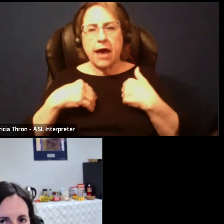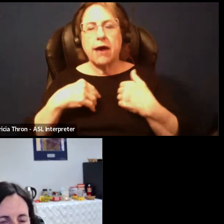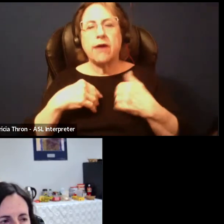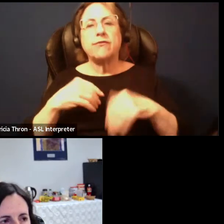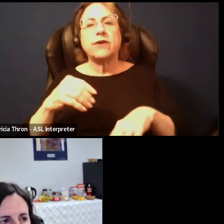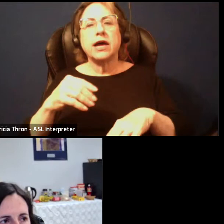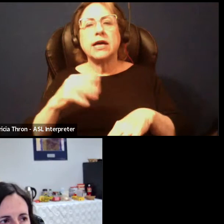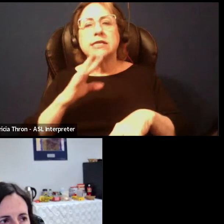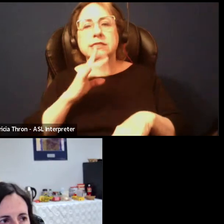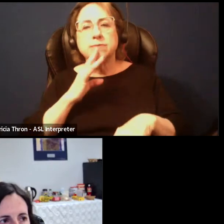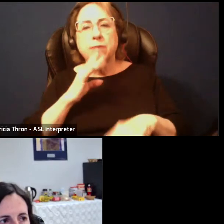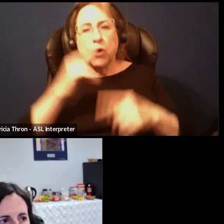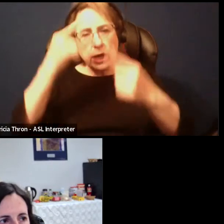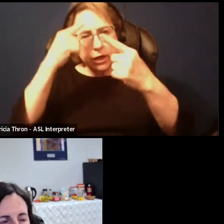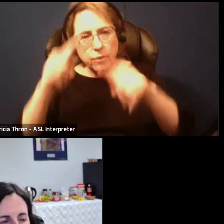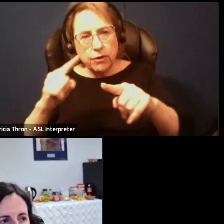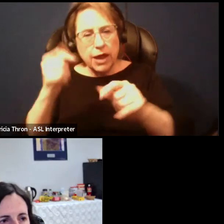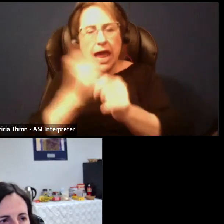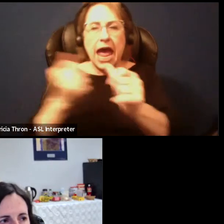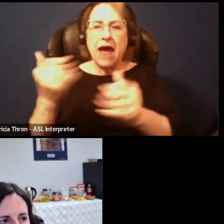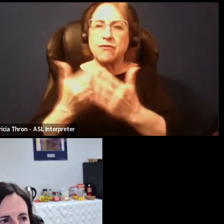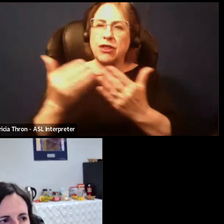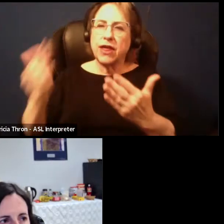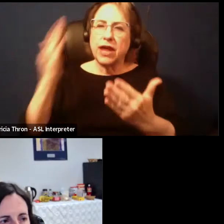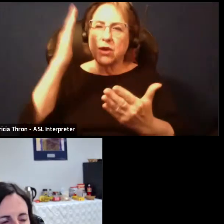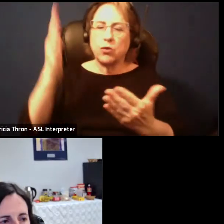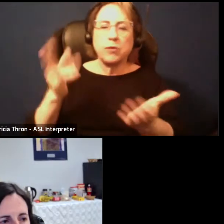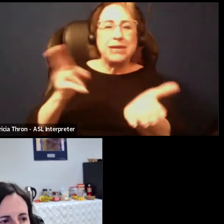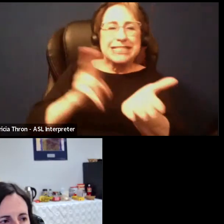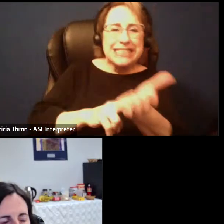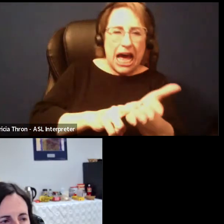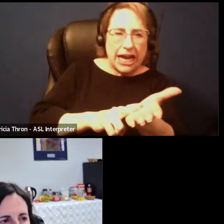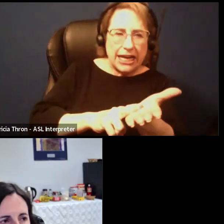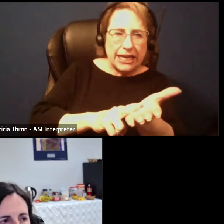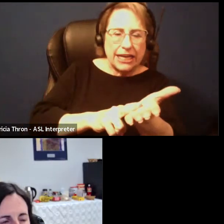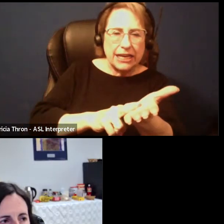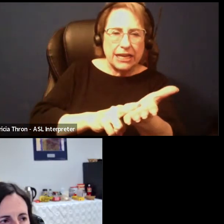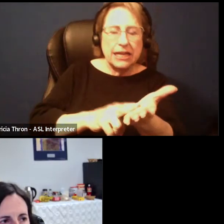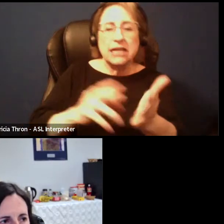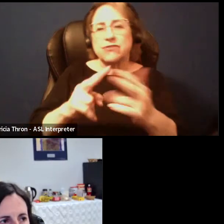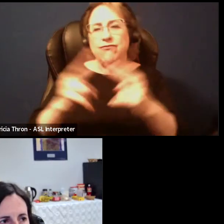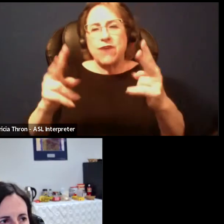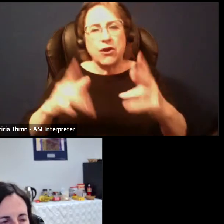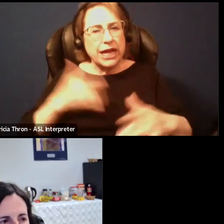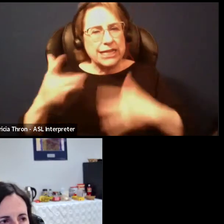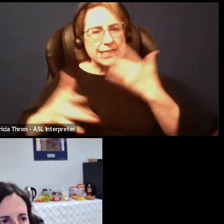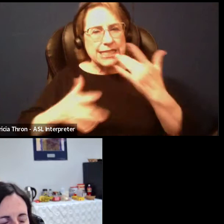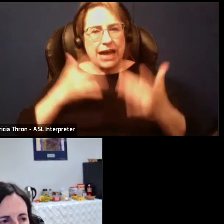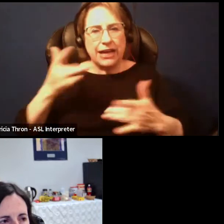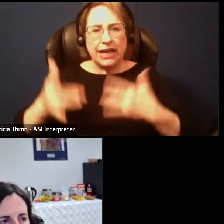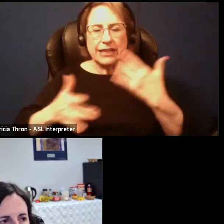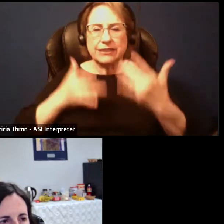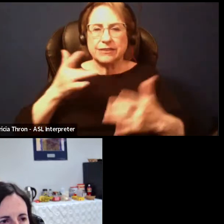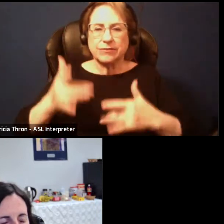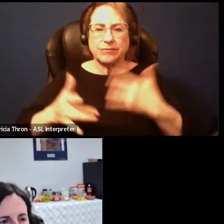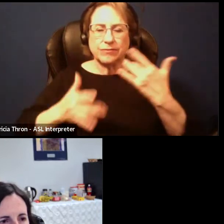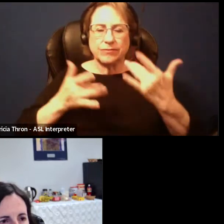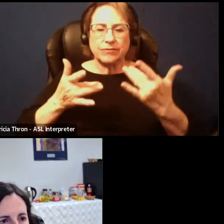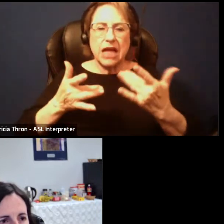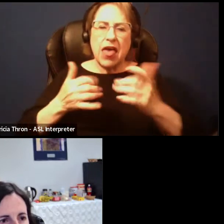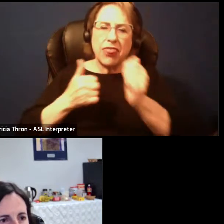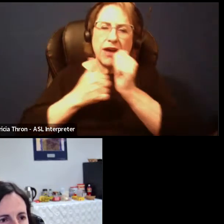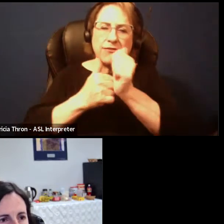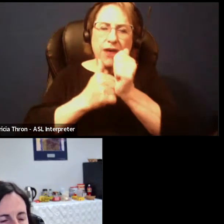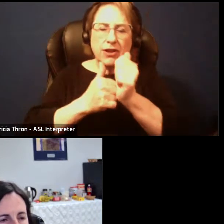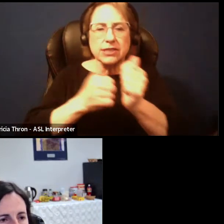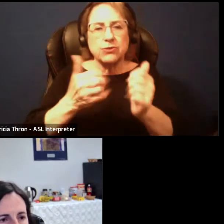get everything signed. Yahoo. So that's very exciting. I guess it follows on the coattails of what Craig